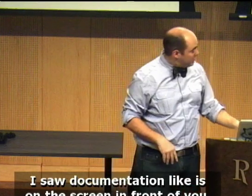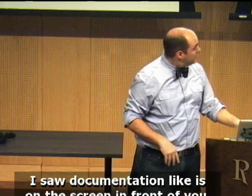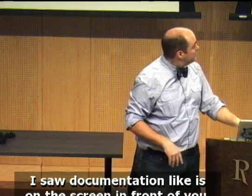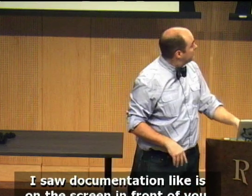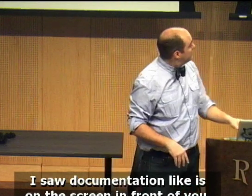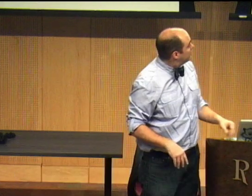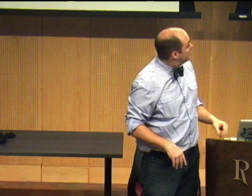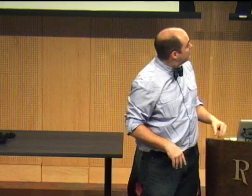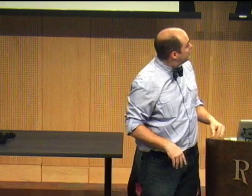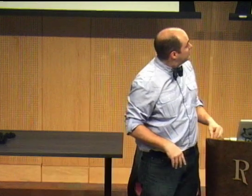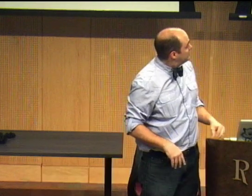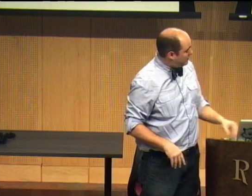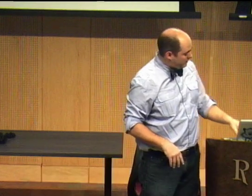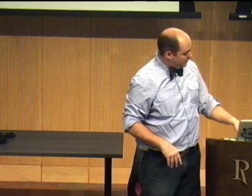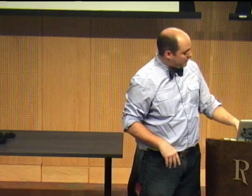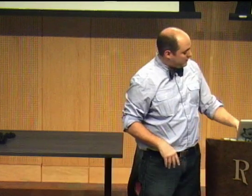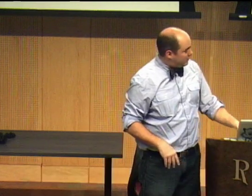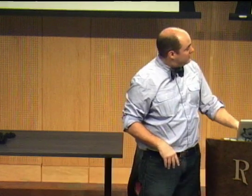in front of you.